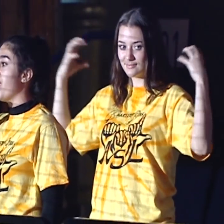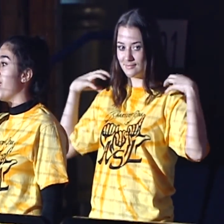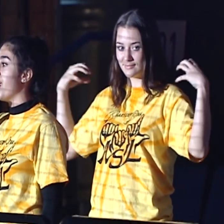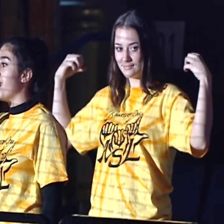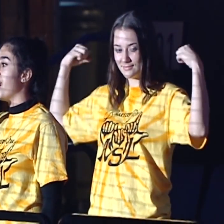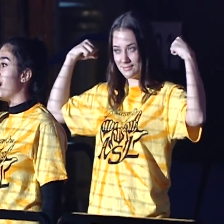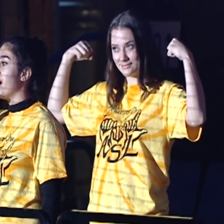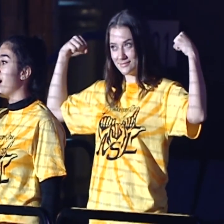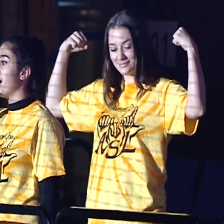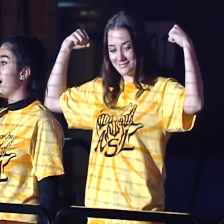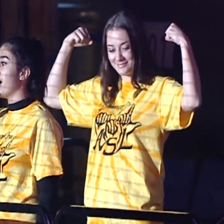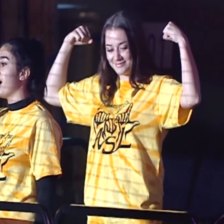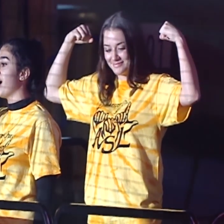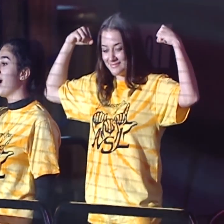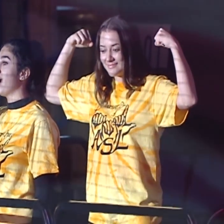brave